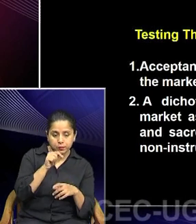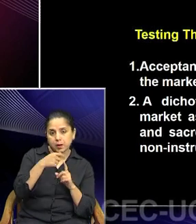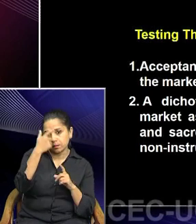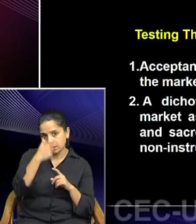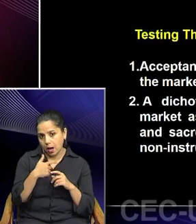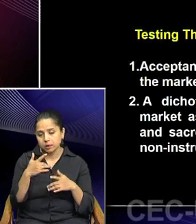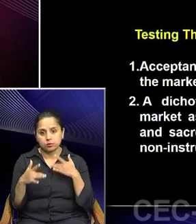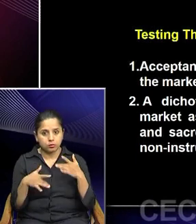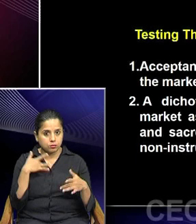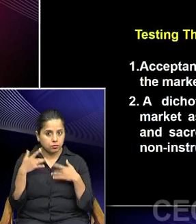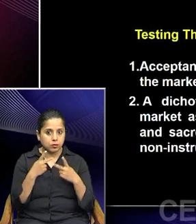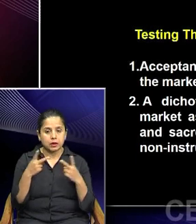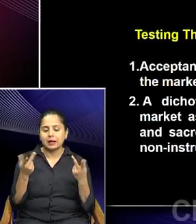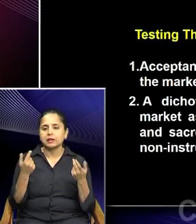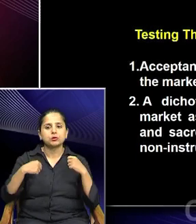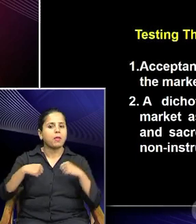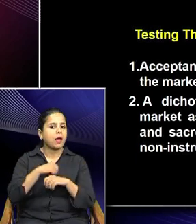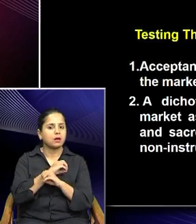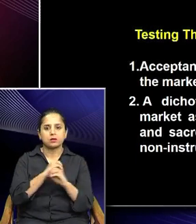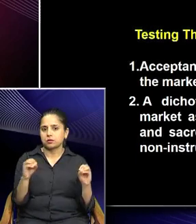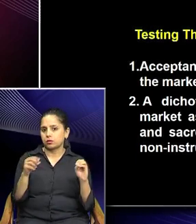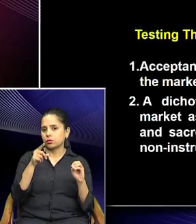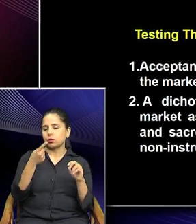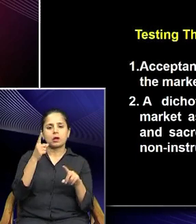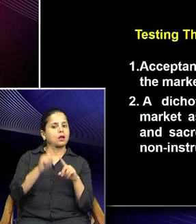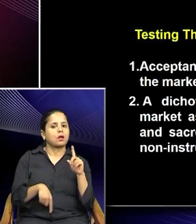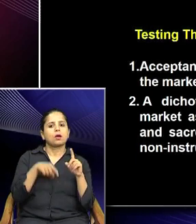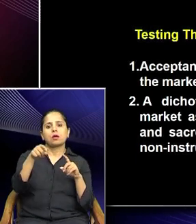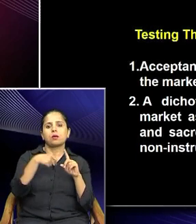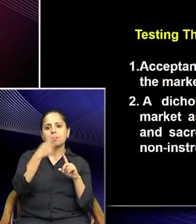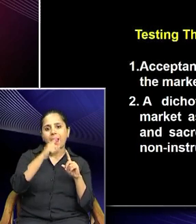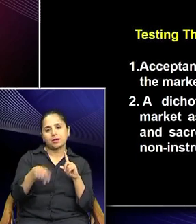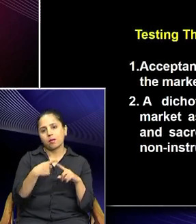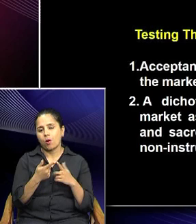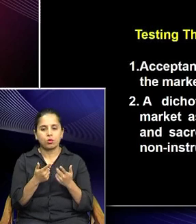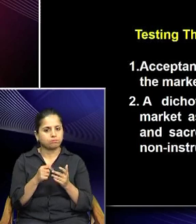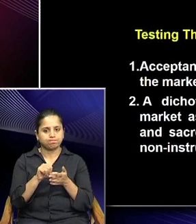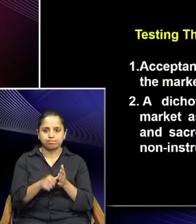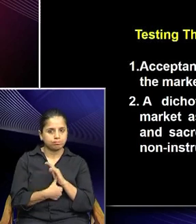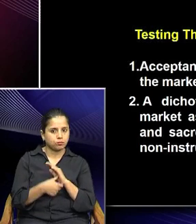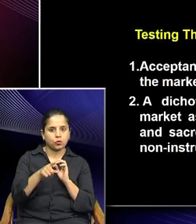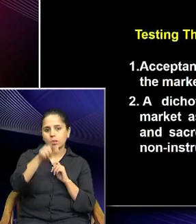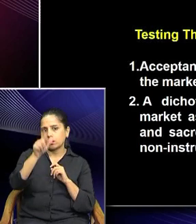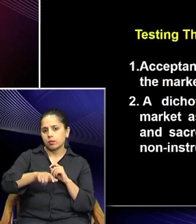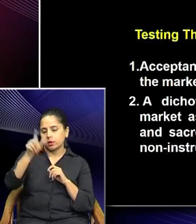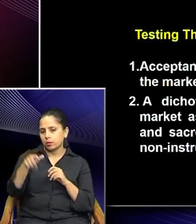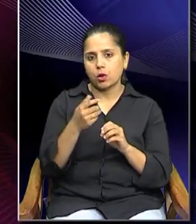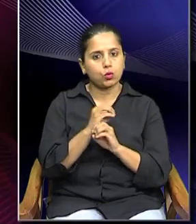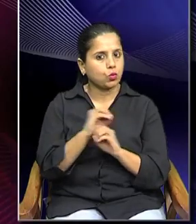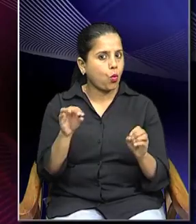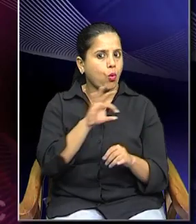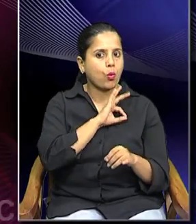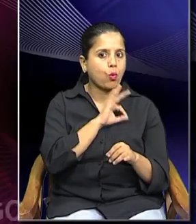emotional feelings had no space. You could not be personal about it, or you could not have individual